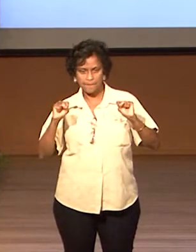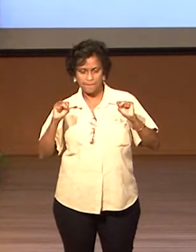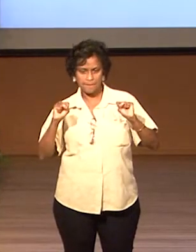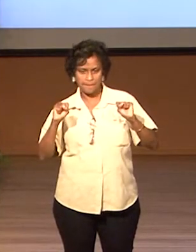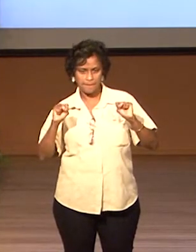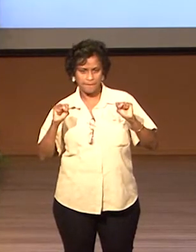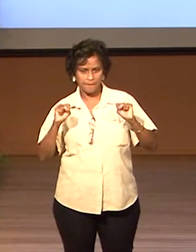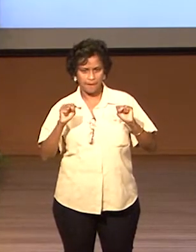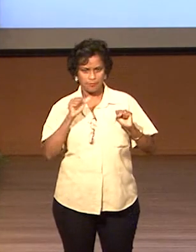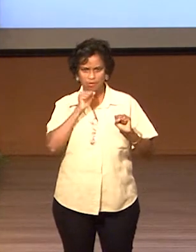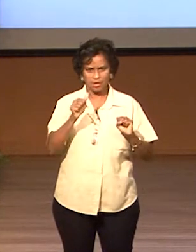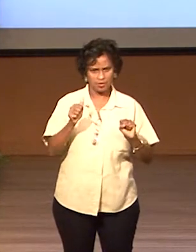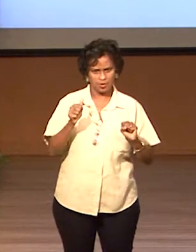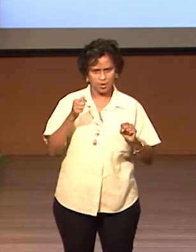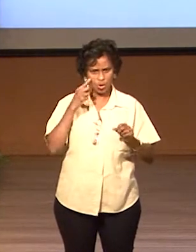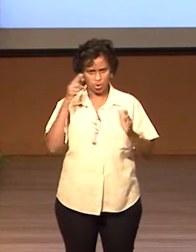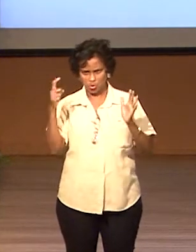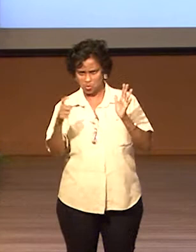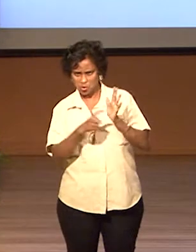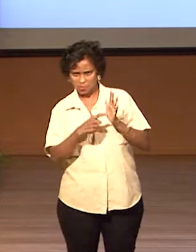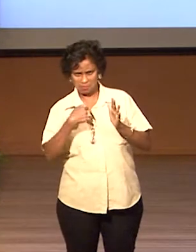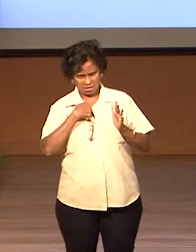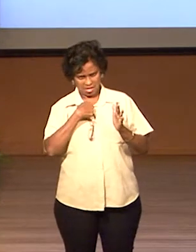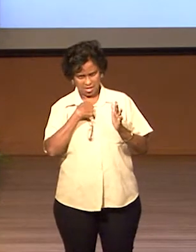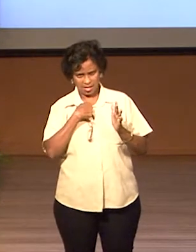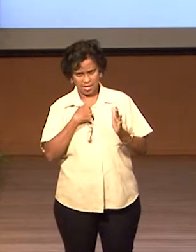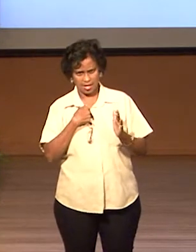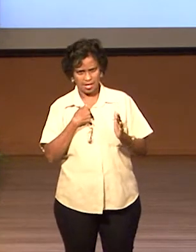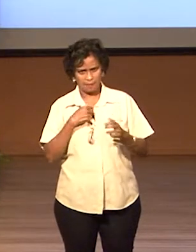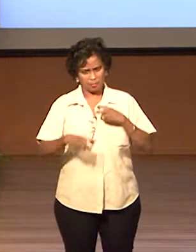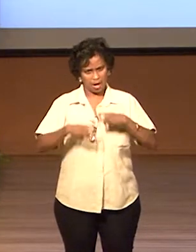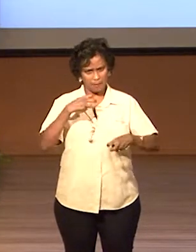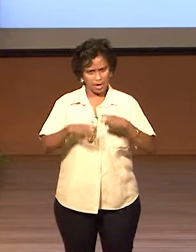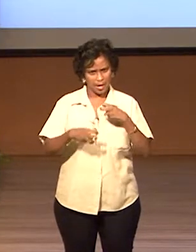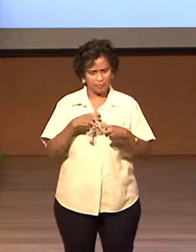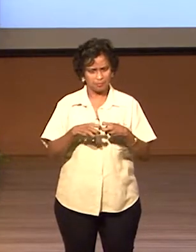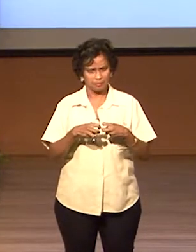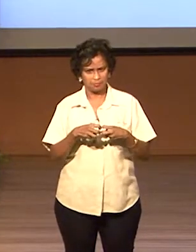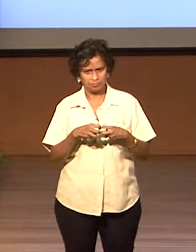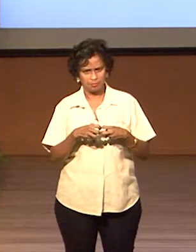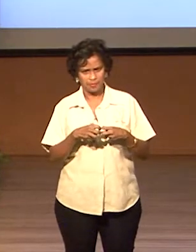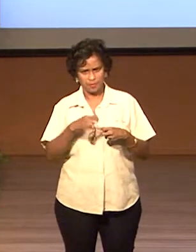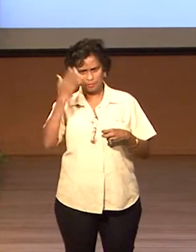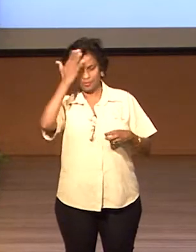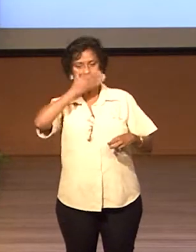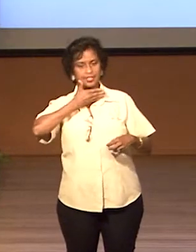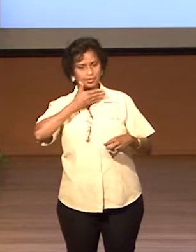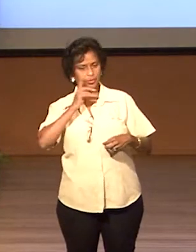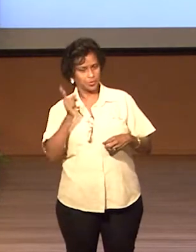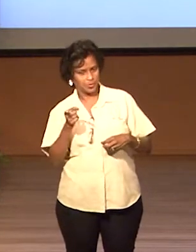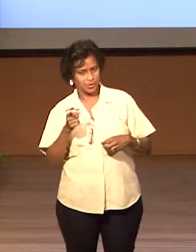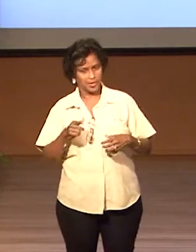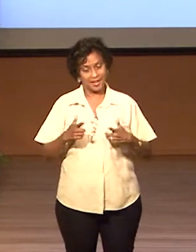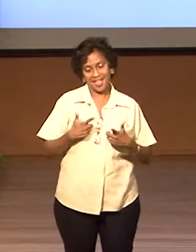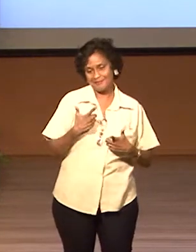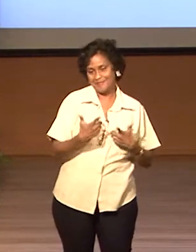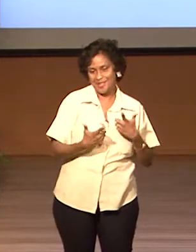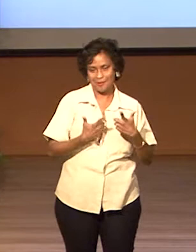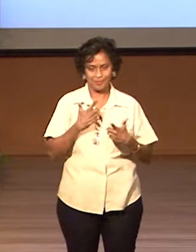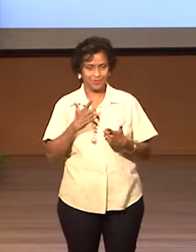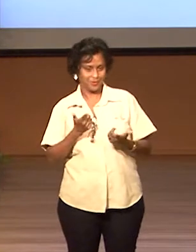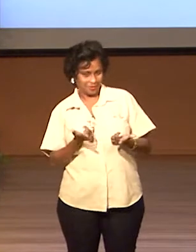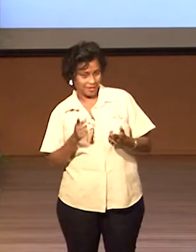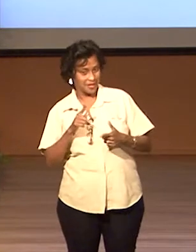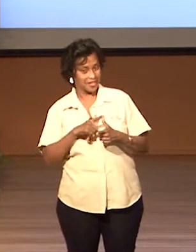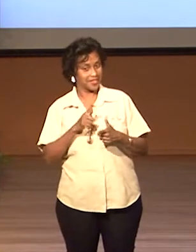critical observation because they are part of that authoritative group. Then there are those who are conformists, and